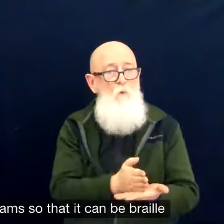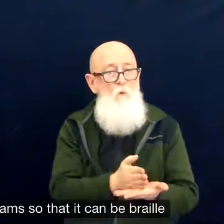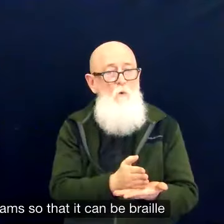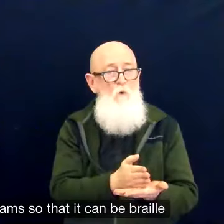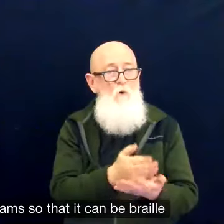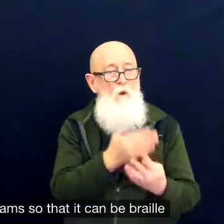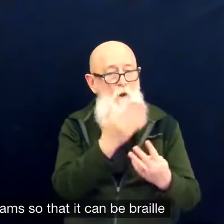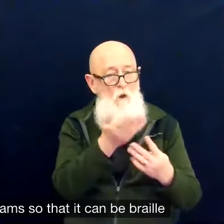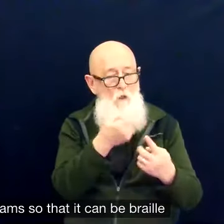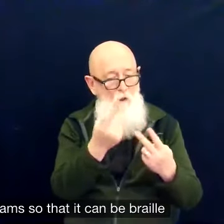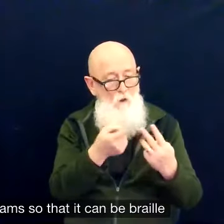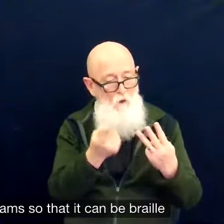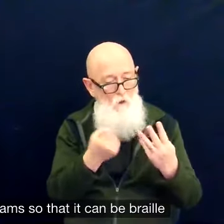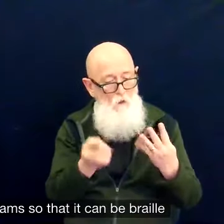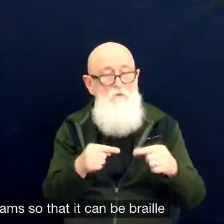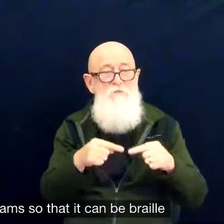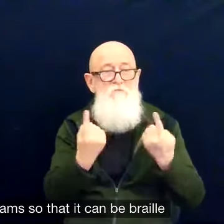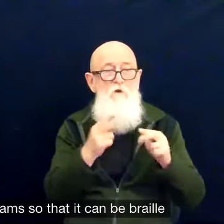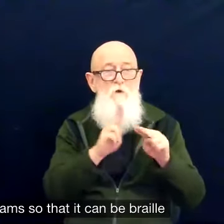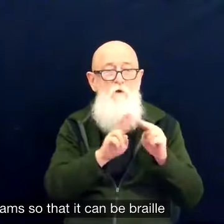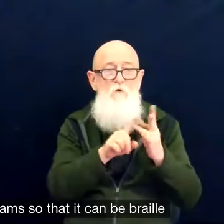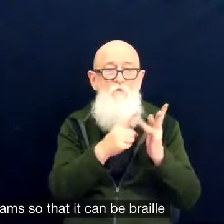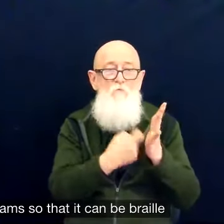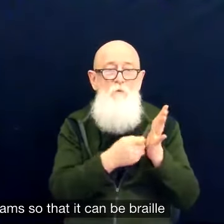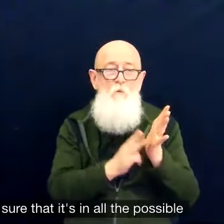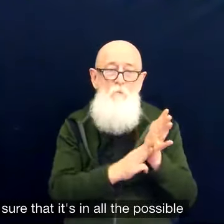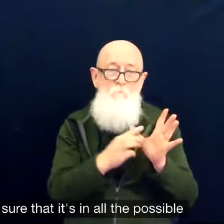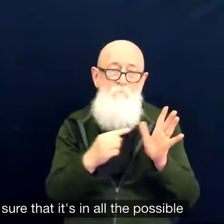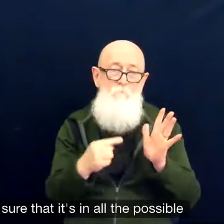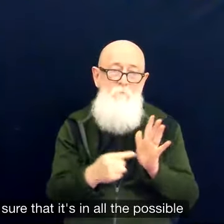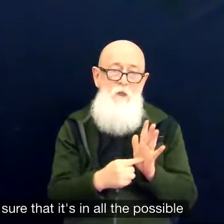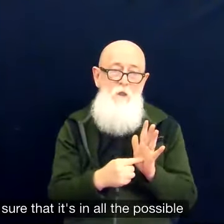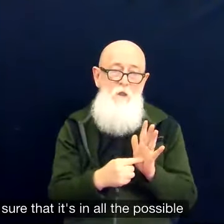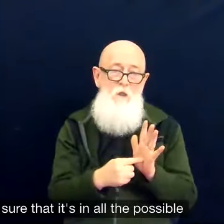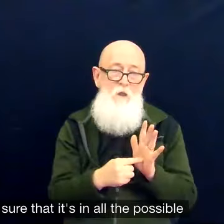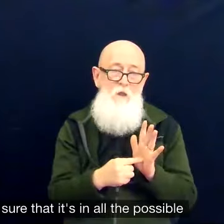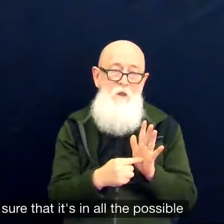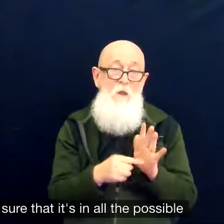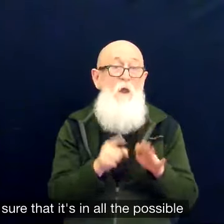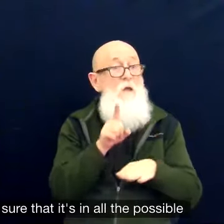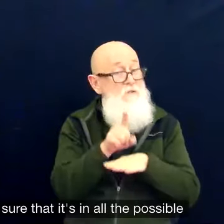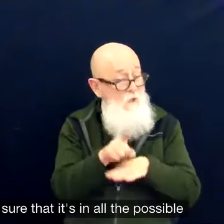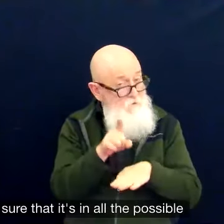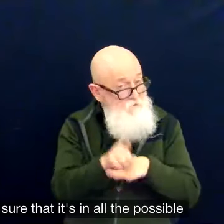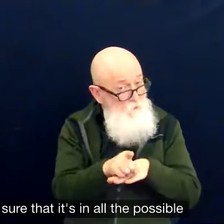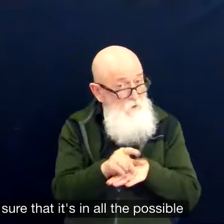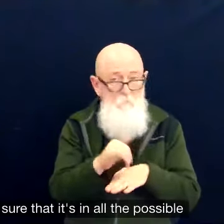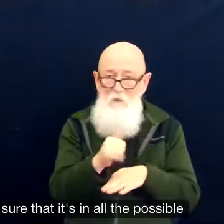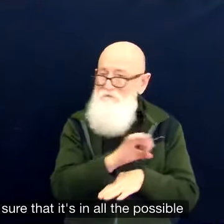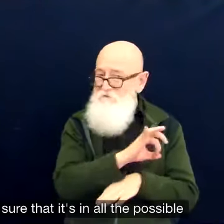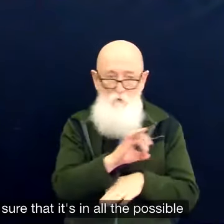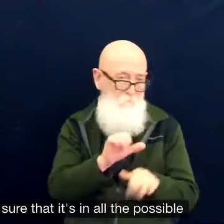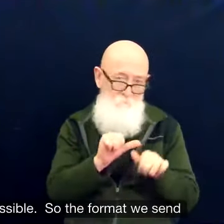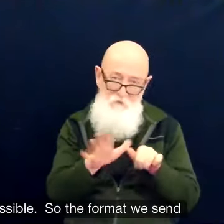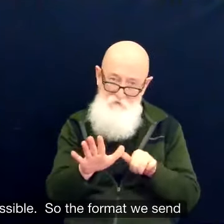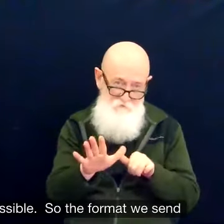possible formats that are most accessible. So the format we send out next week might not be the best, but at